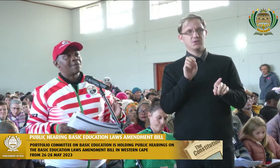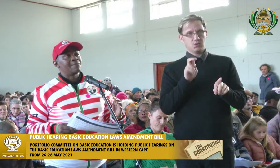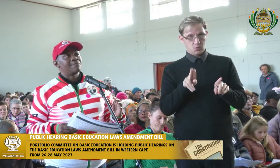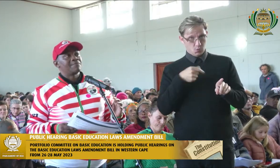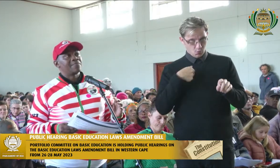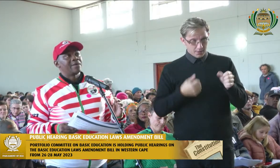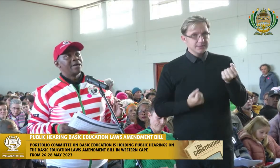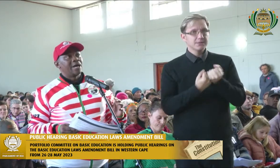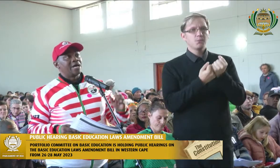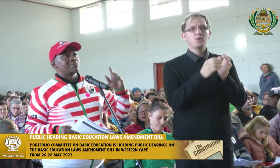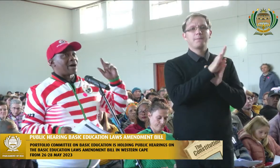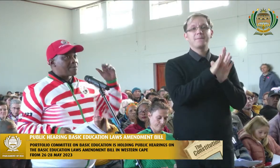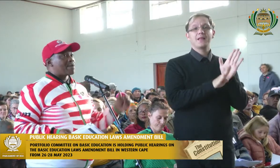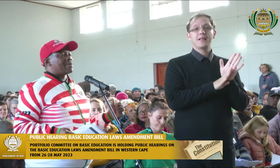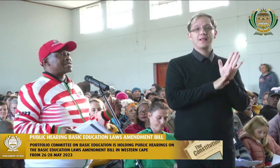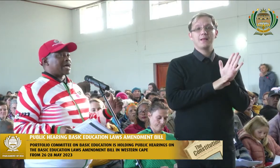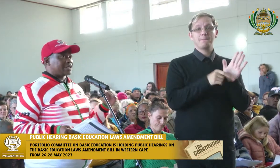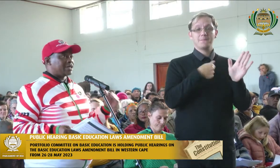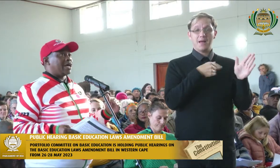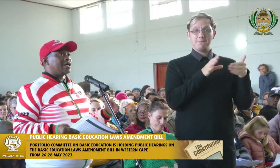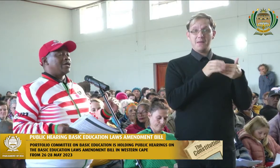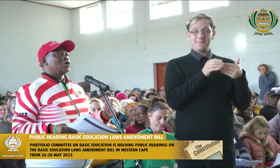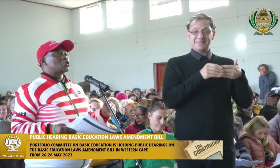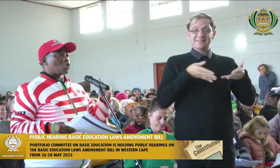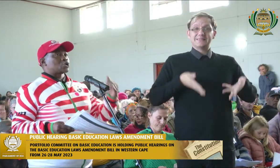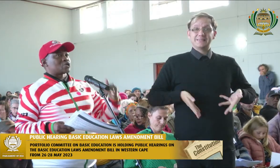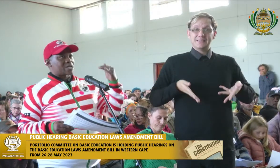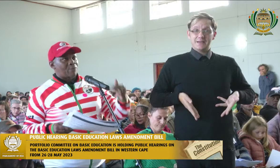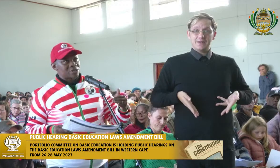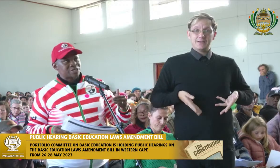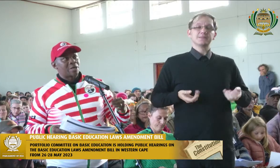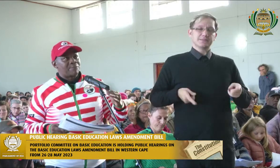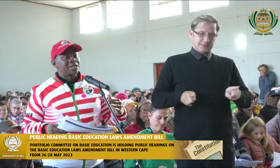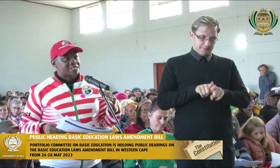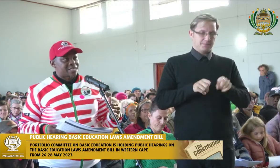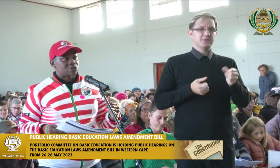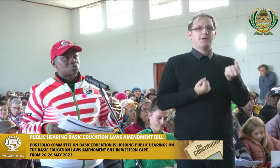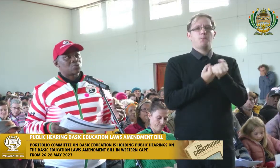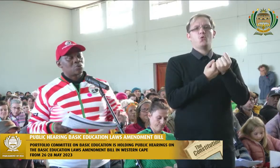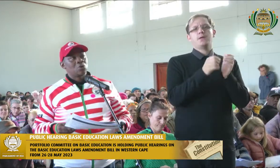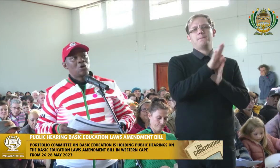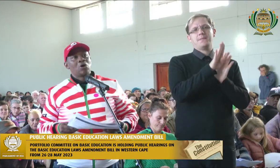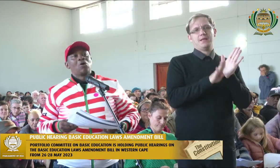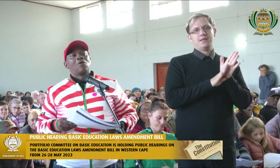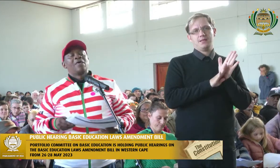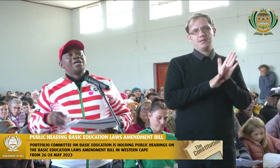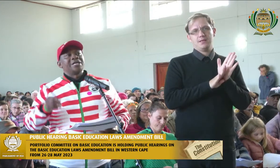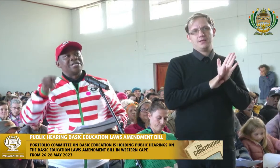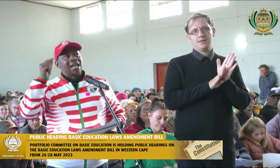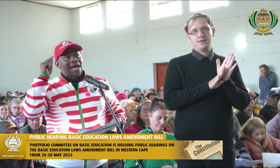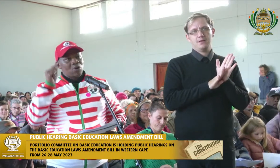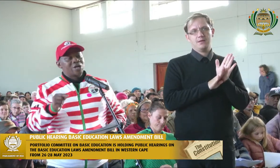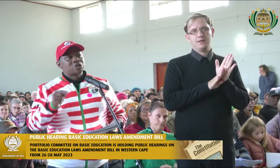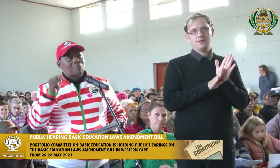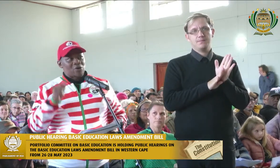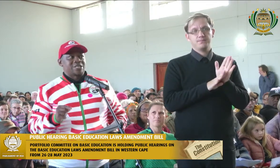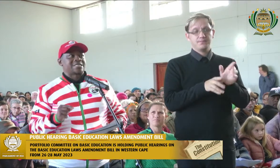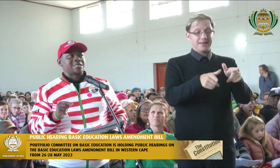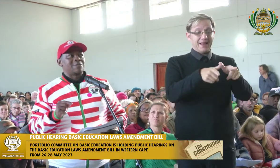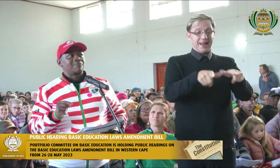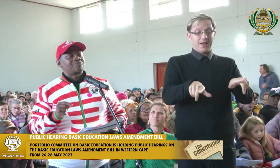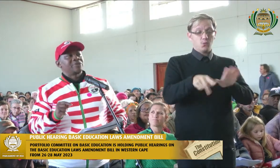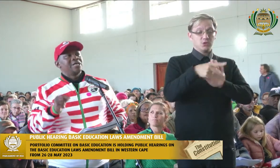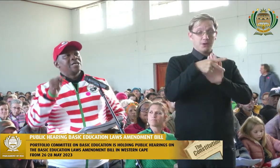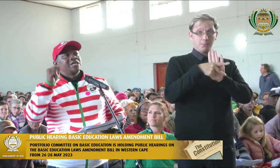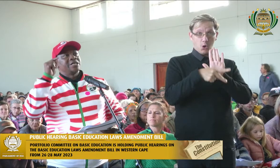bill. And my members are here to also support the bill as SADU. In language